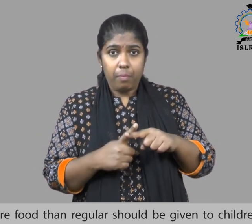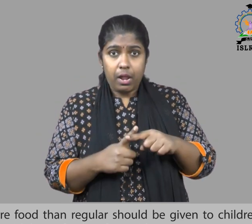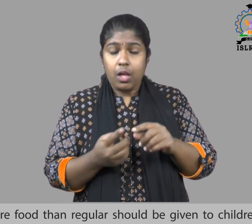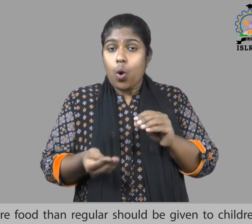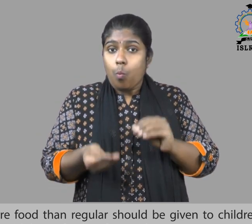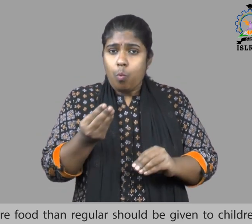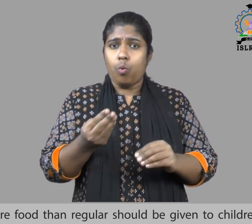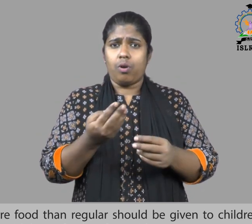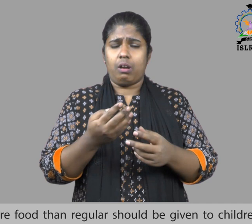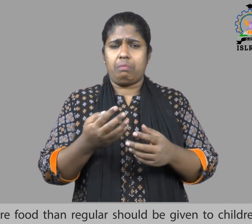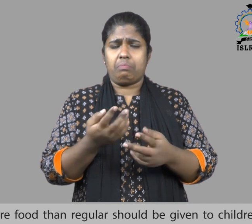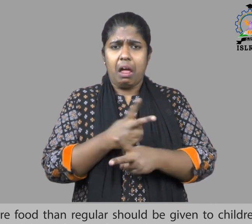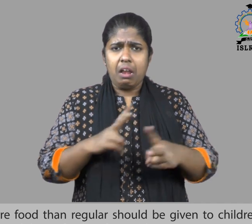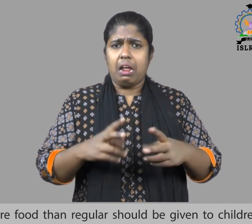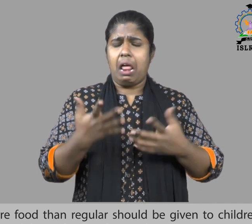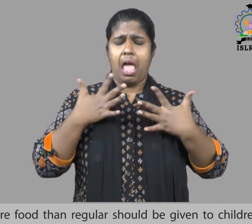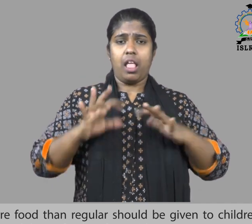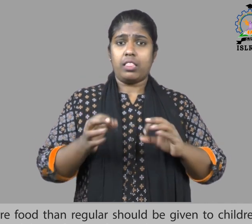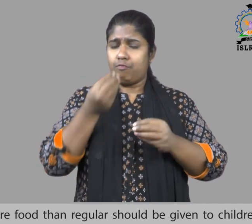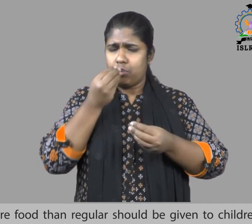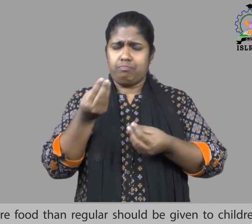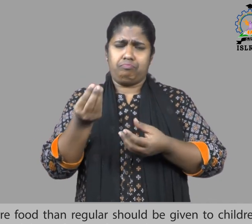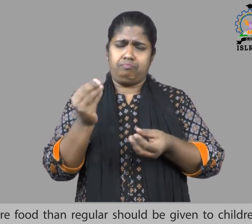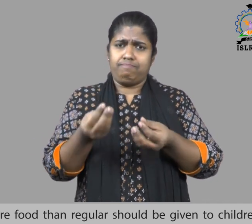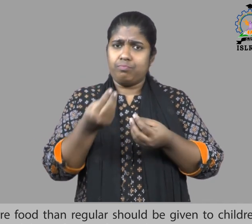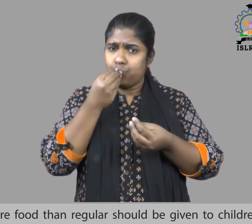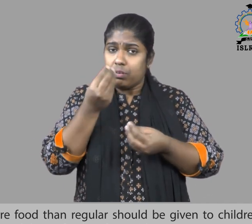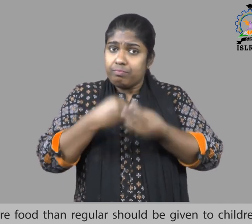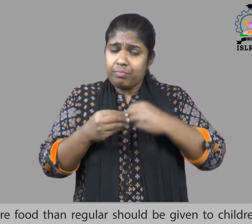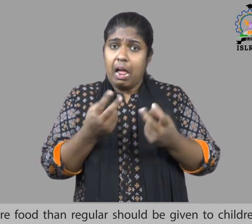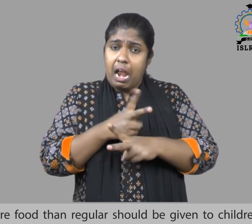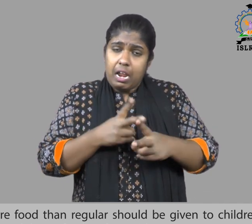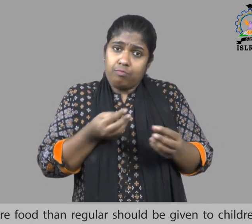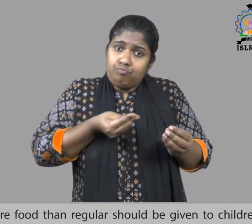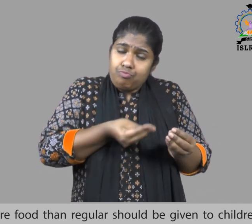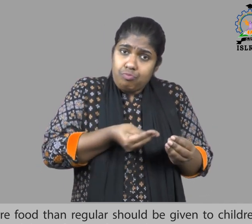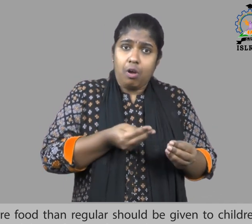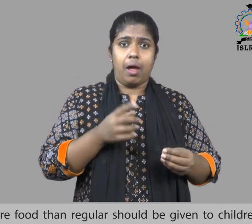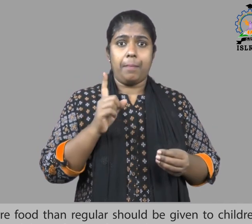to children above 6 months along with breastfeeding for rapid